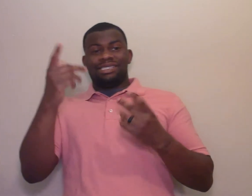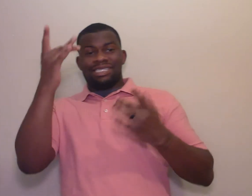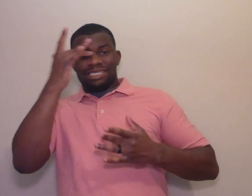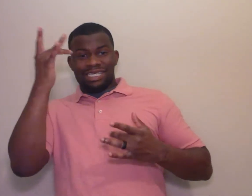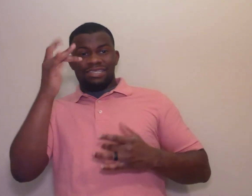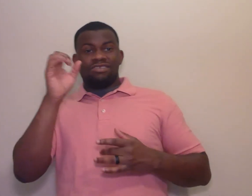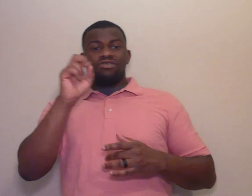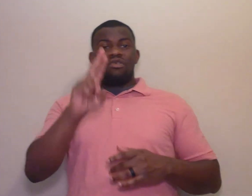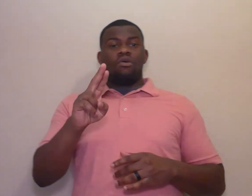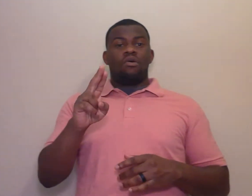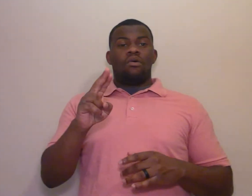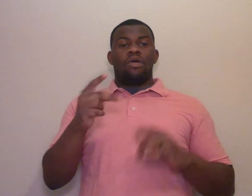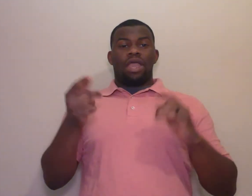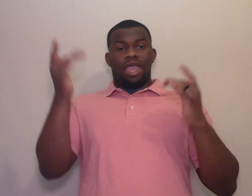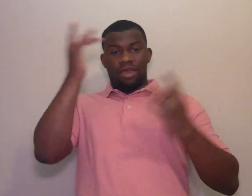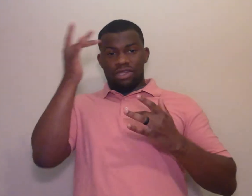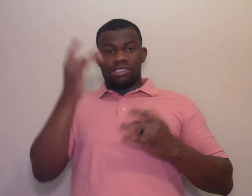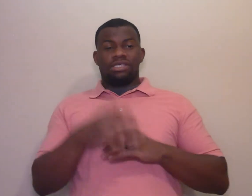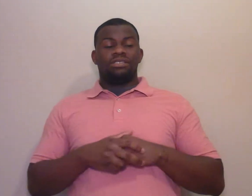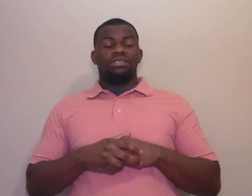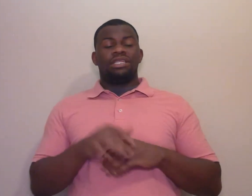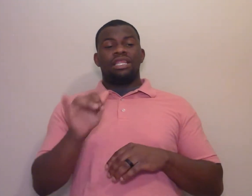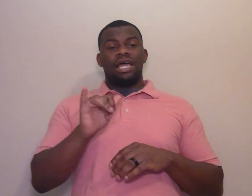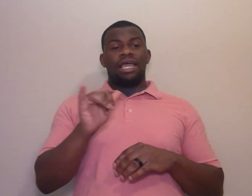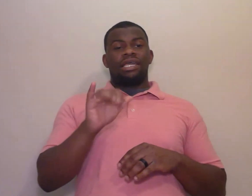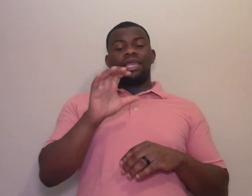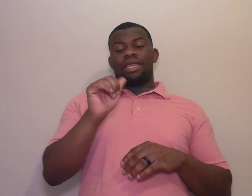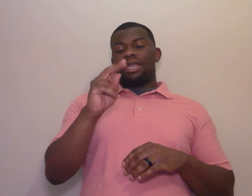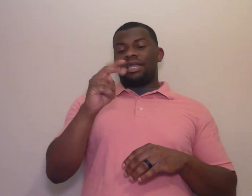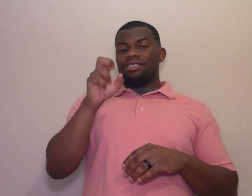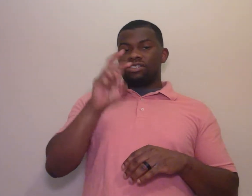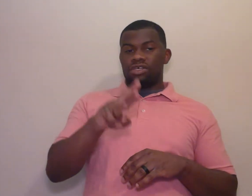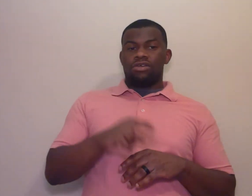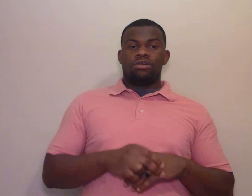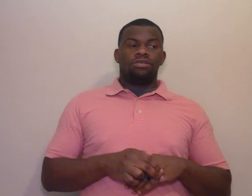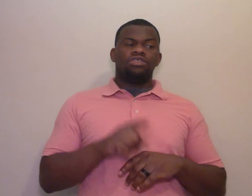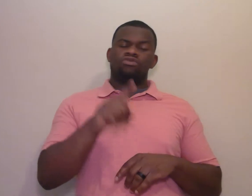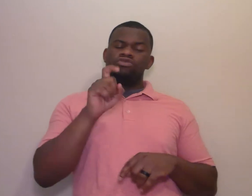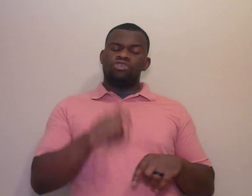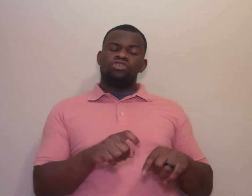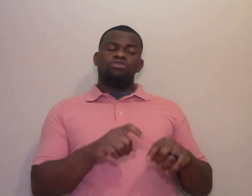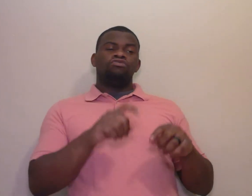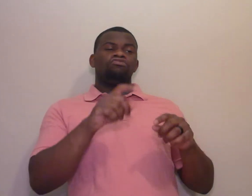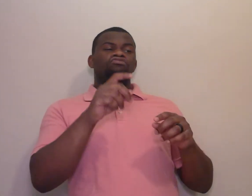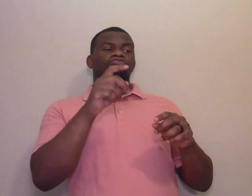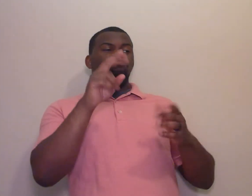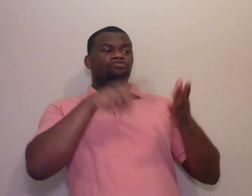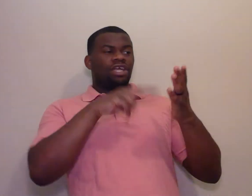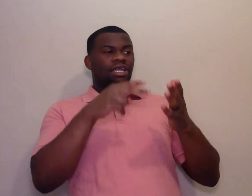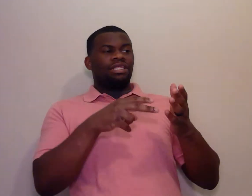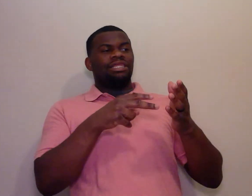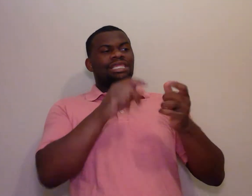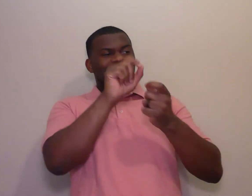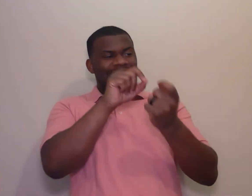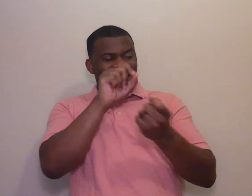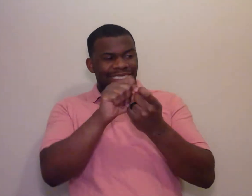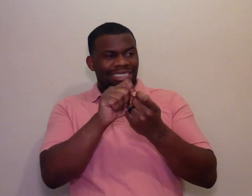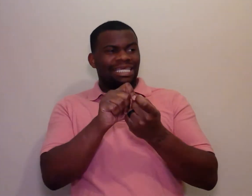cancer. Interested employees should read the program details to see what illnesses are covered or excluded prior to enrollment